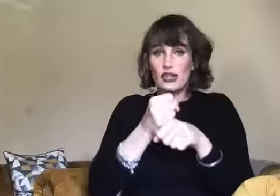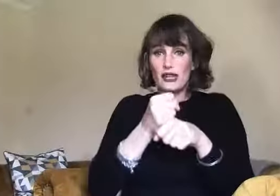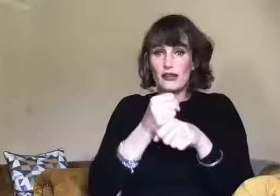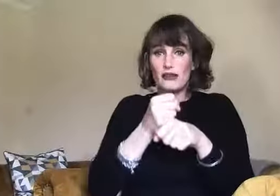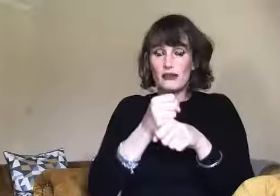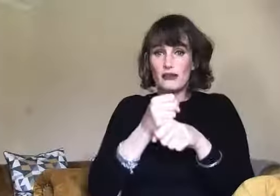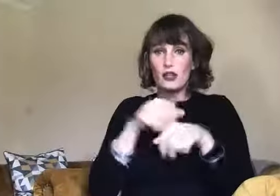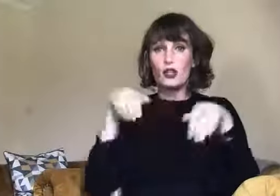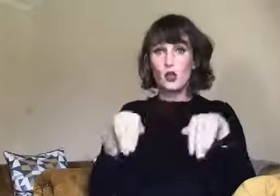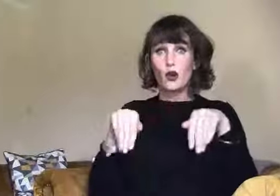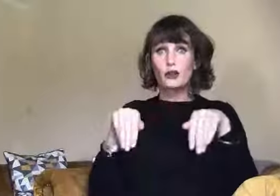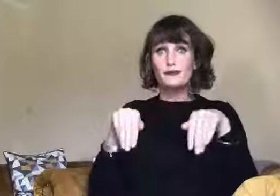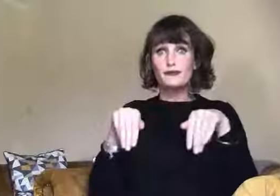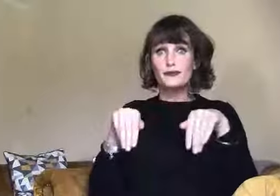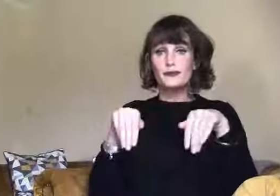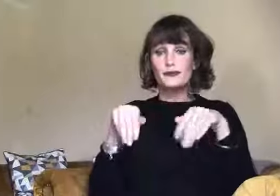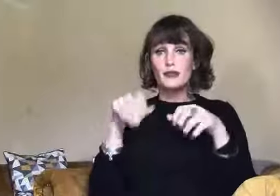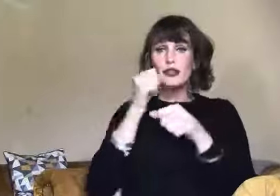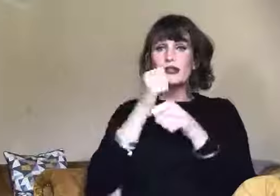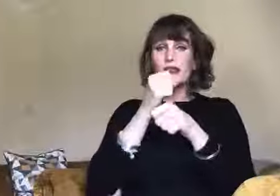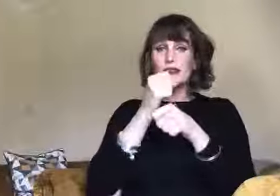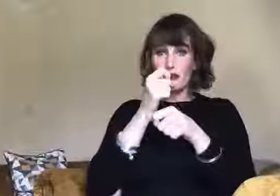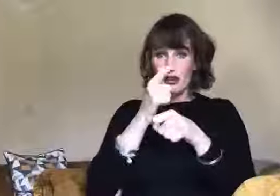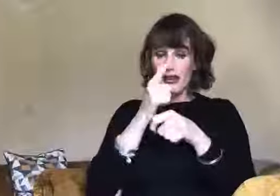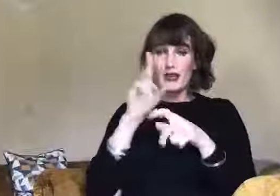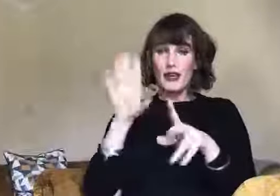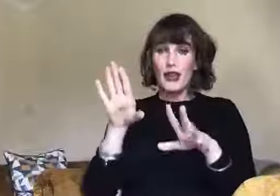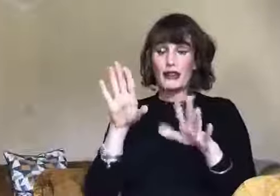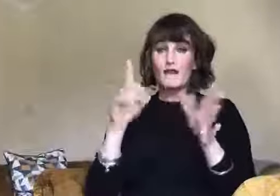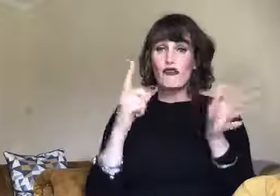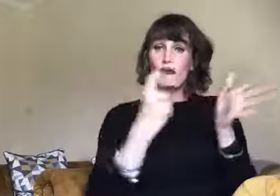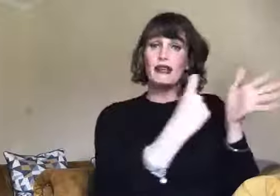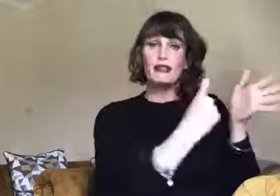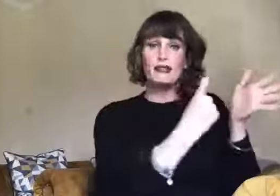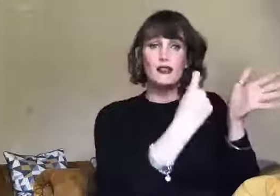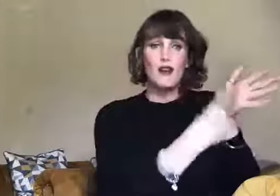D-O-G, dog. Okay, and then rabbit,